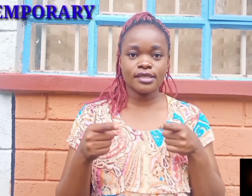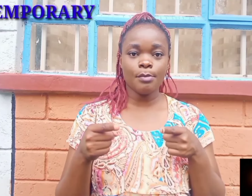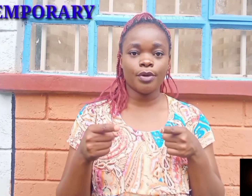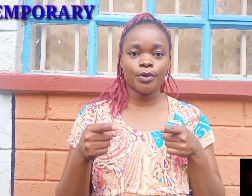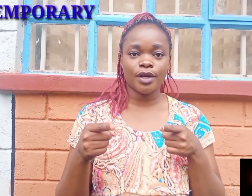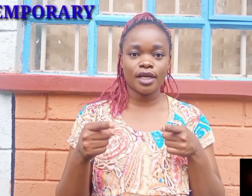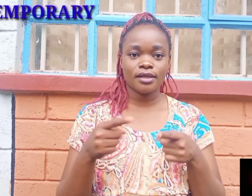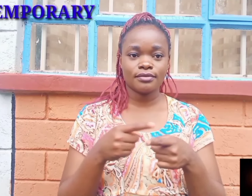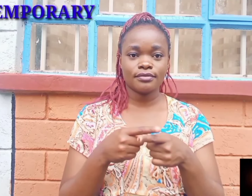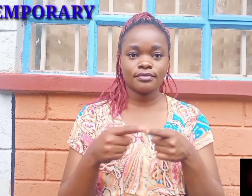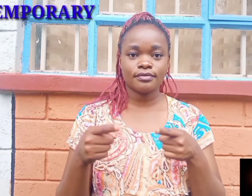Temporal.